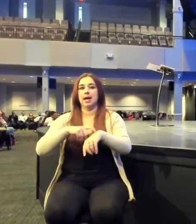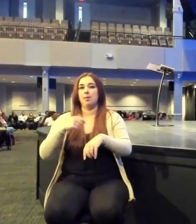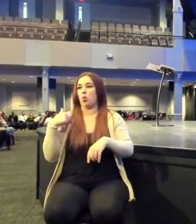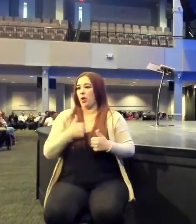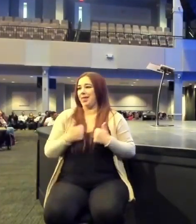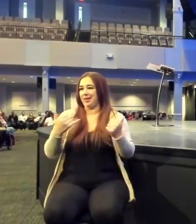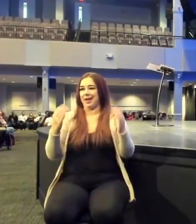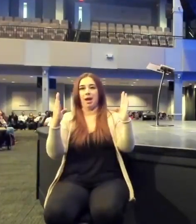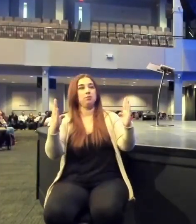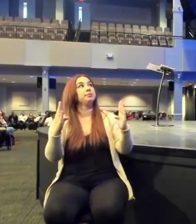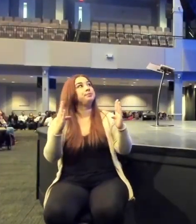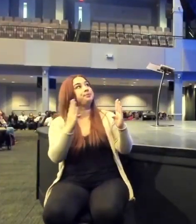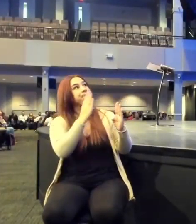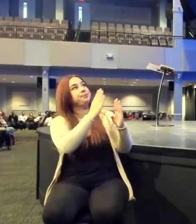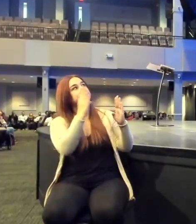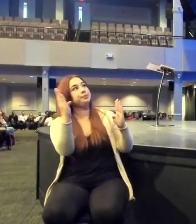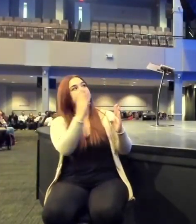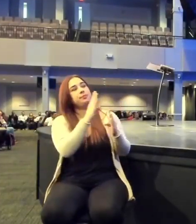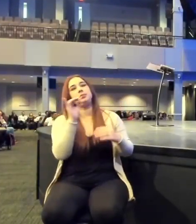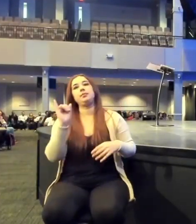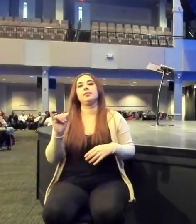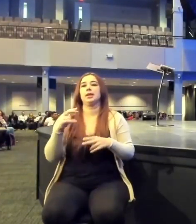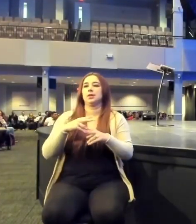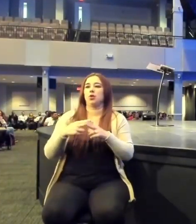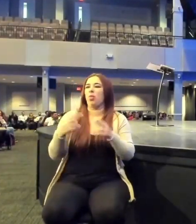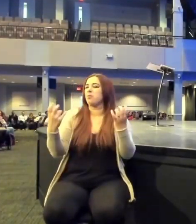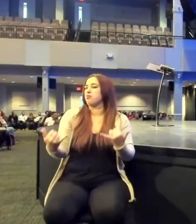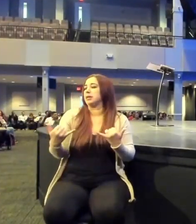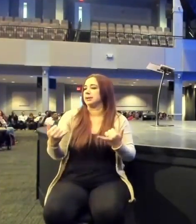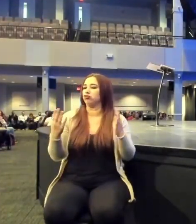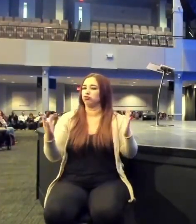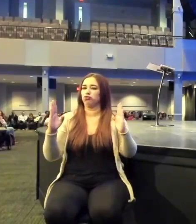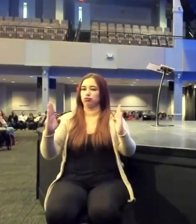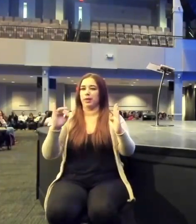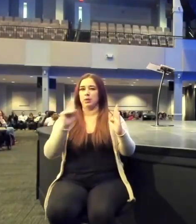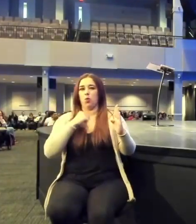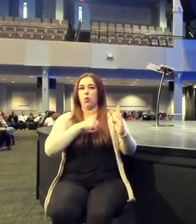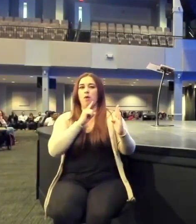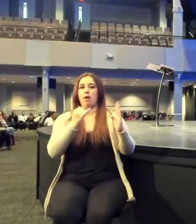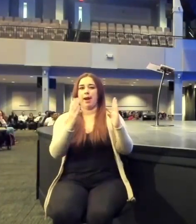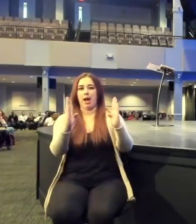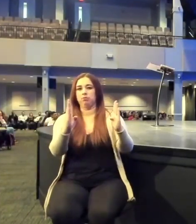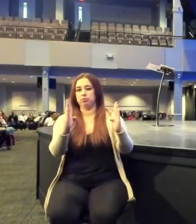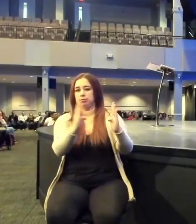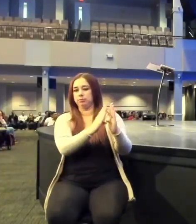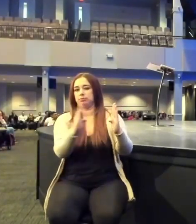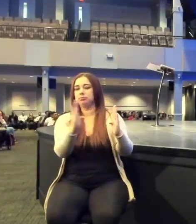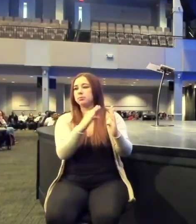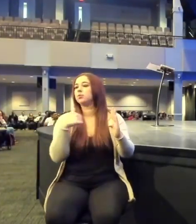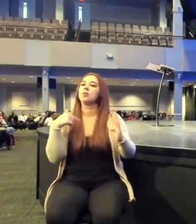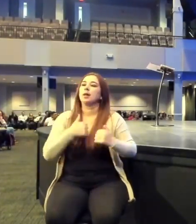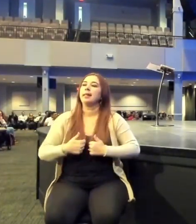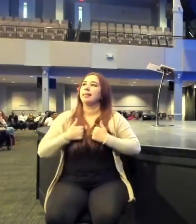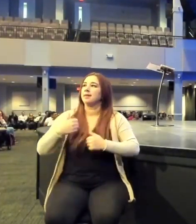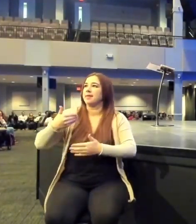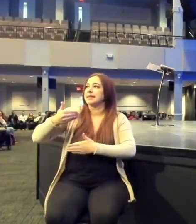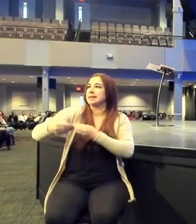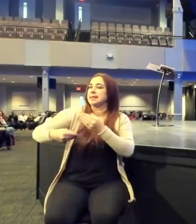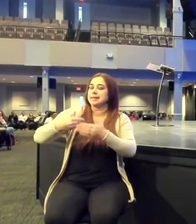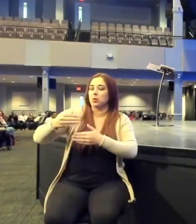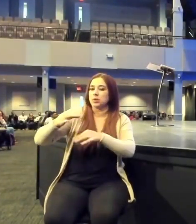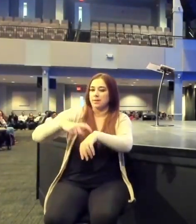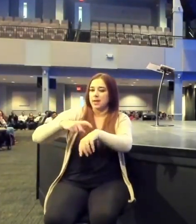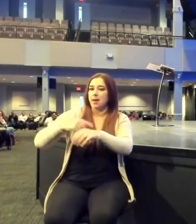we're living in. This, we might call it the present, the ongoing present. And we're living in this sequence of time when